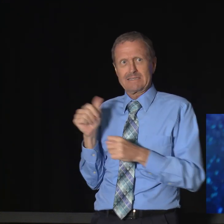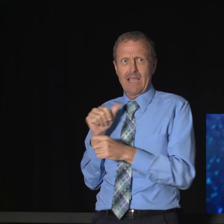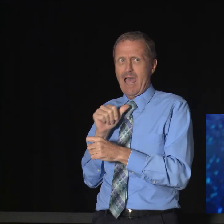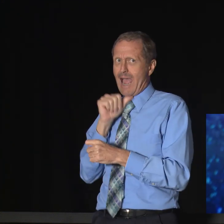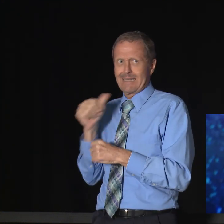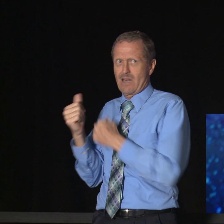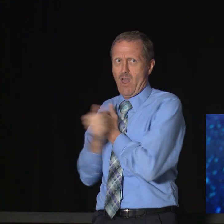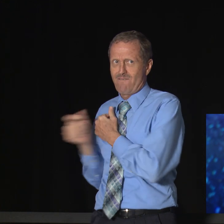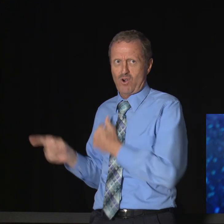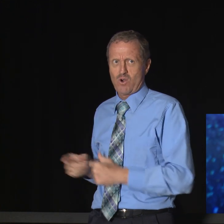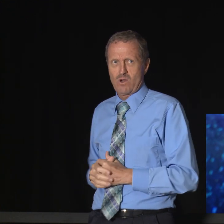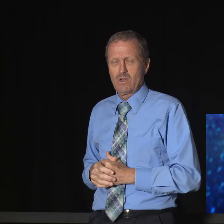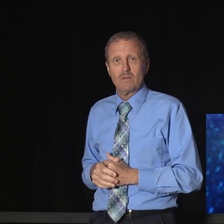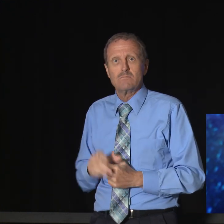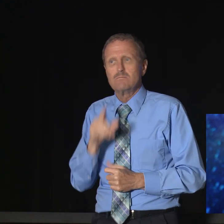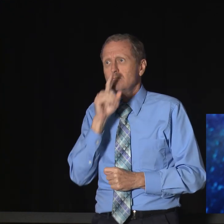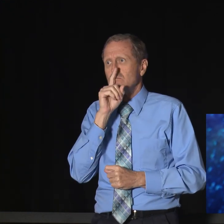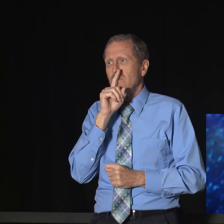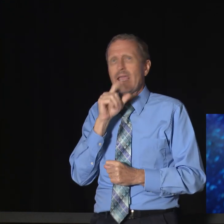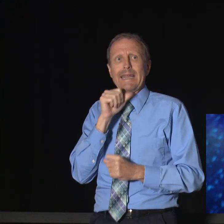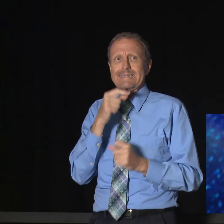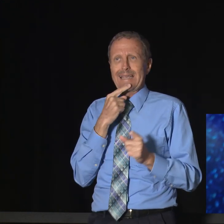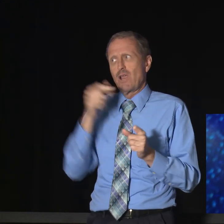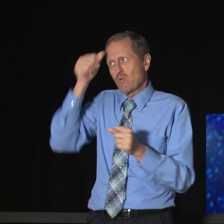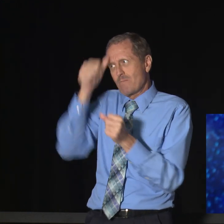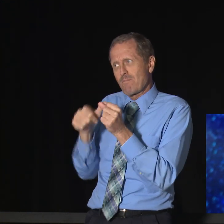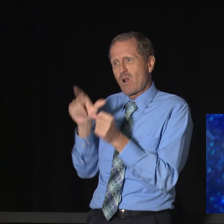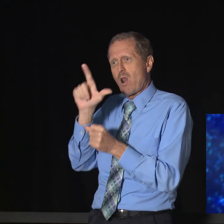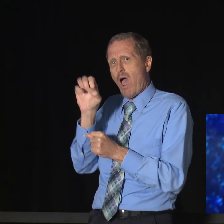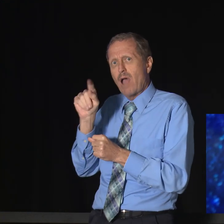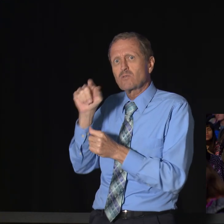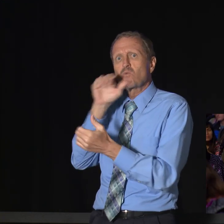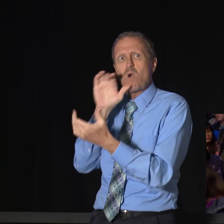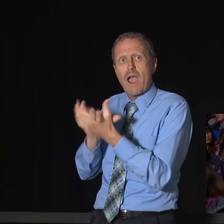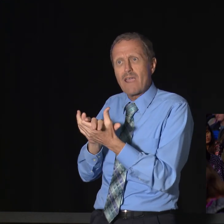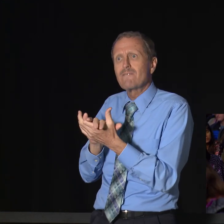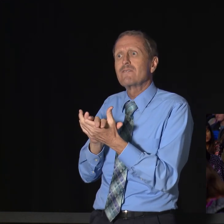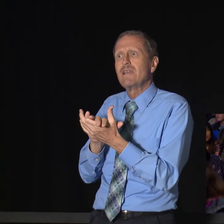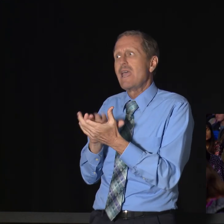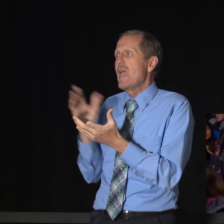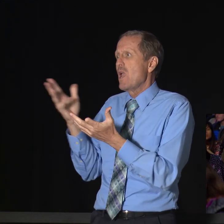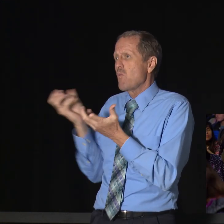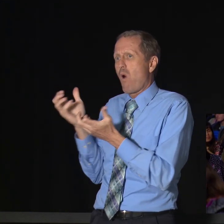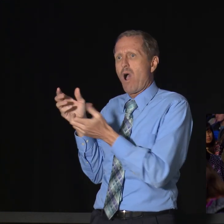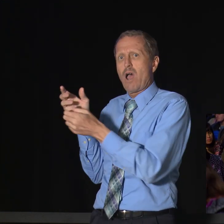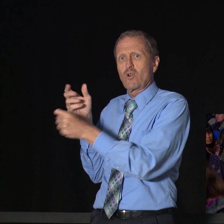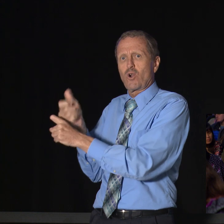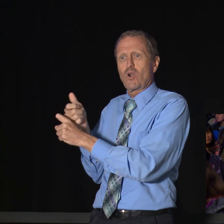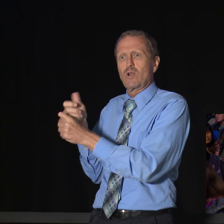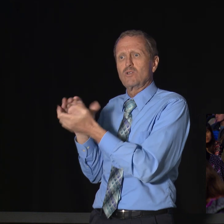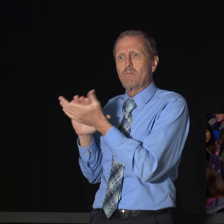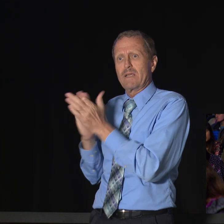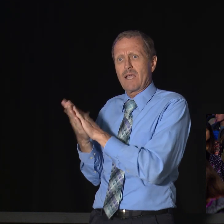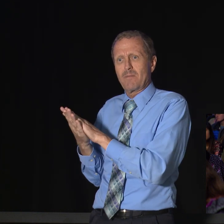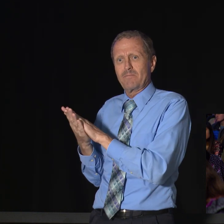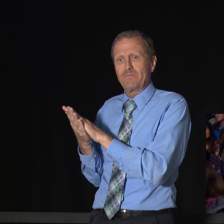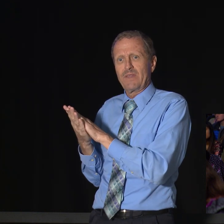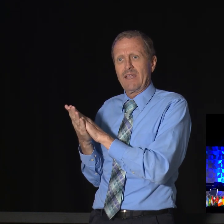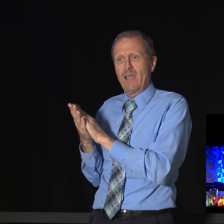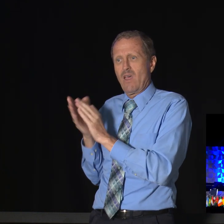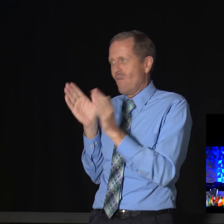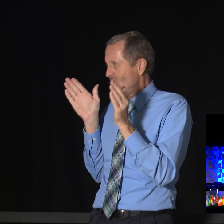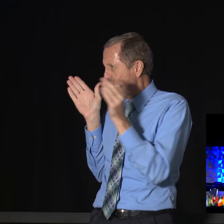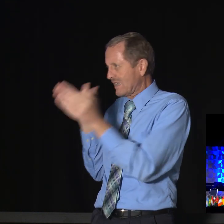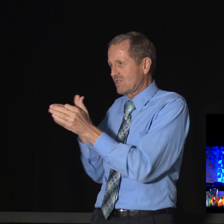her. He didn't say, "Remember Lot's wife," because he wanted her to become, or the people's minds to become